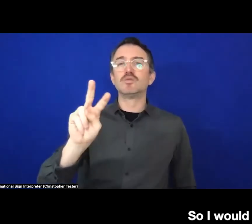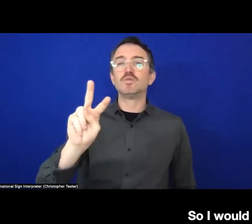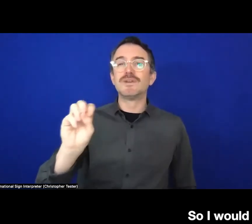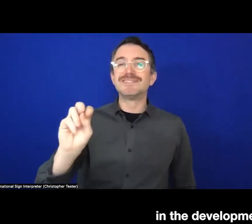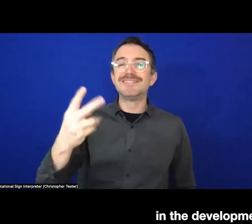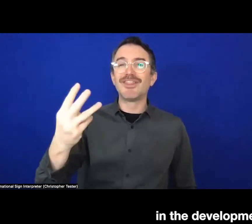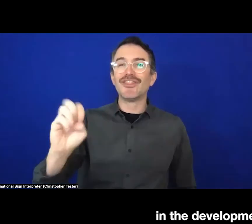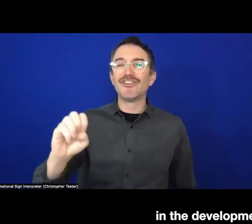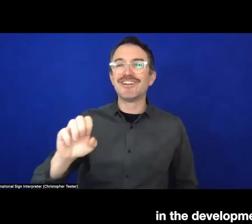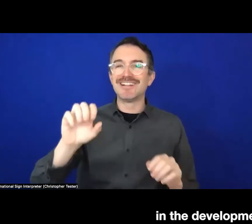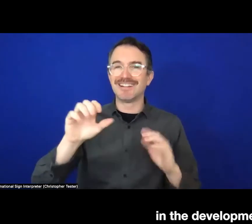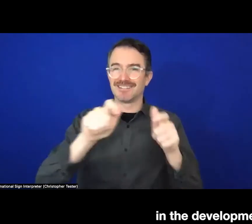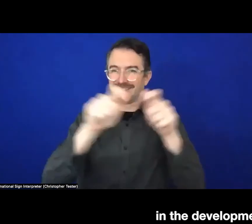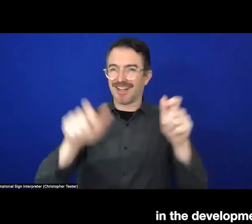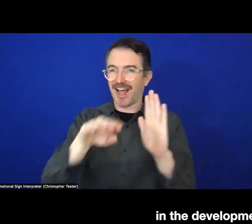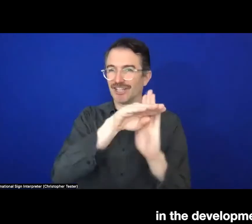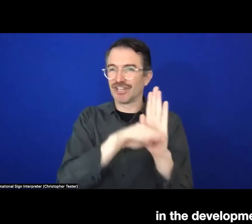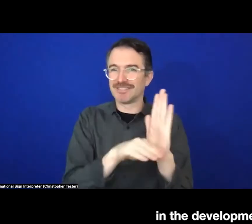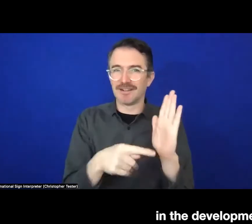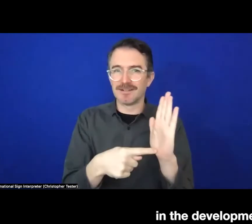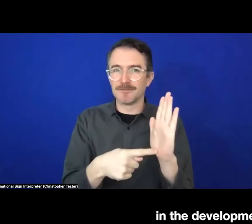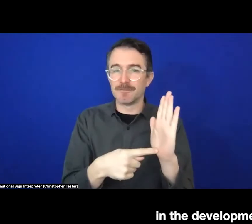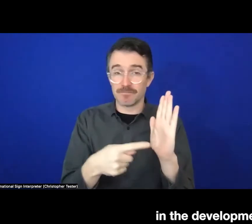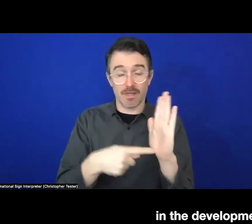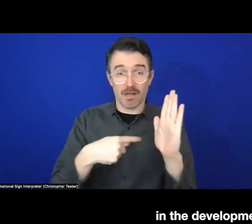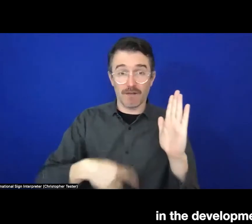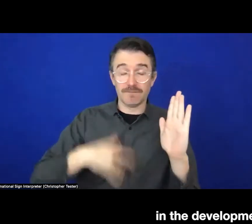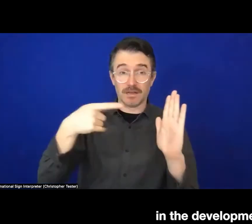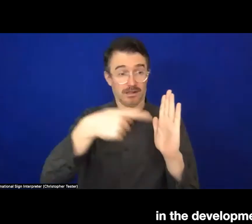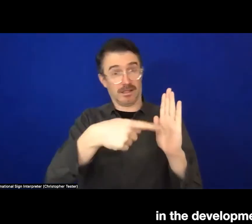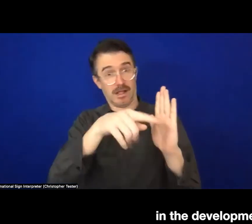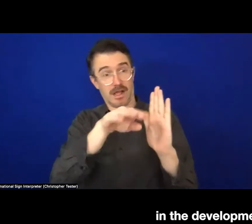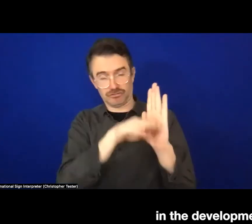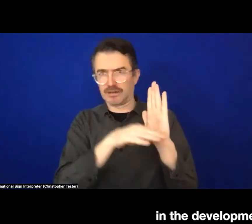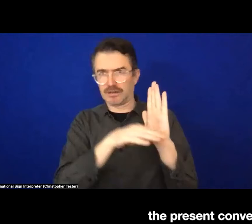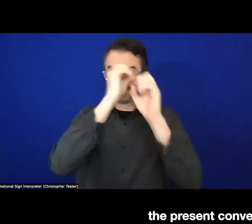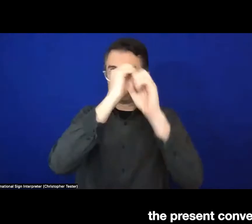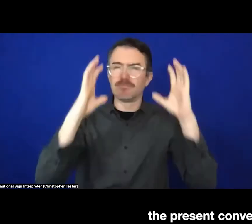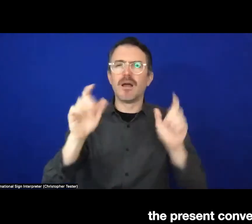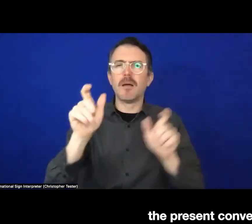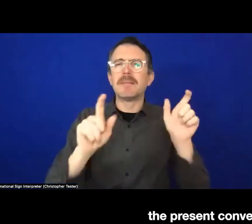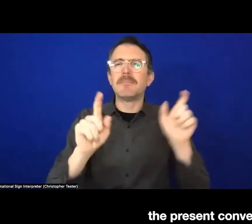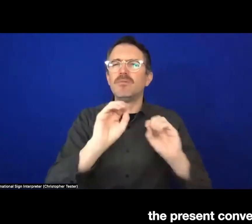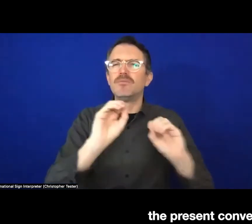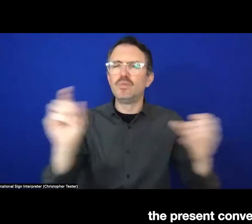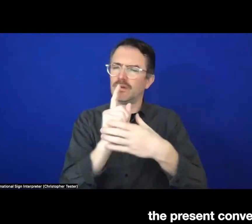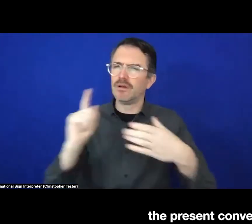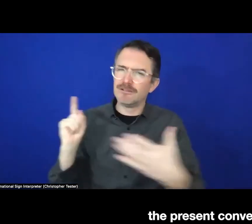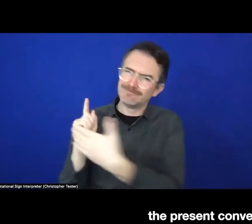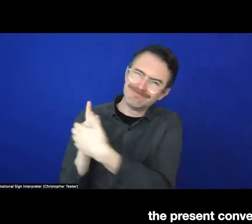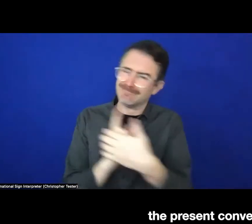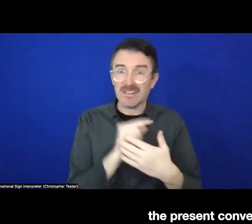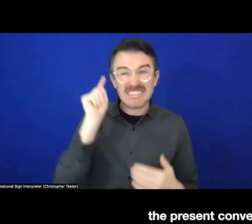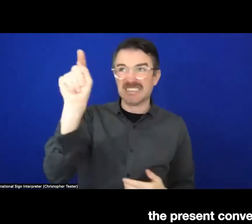about in the development and implementation of legislations and policies to implement the present